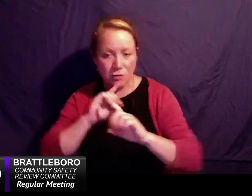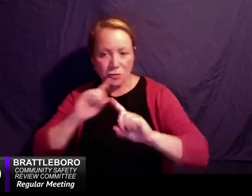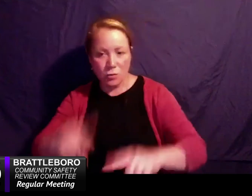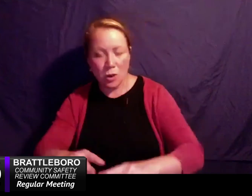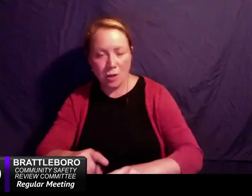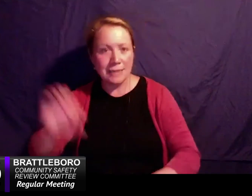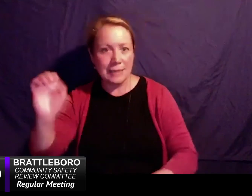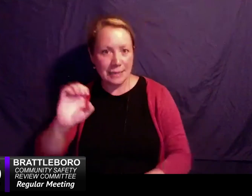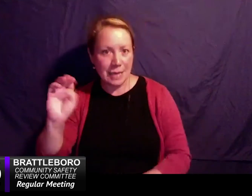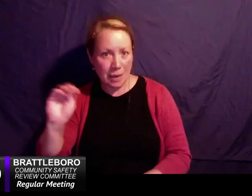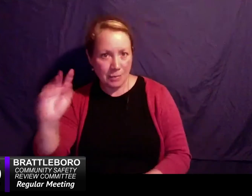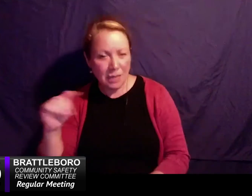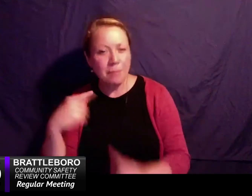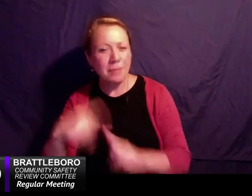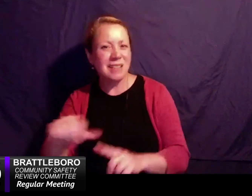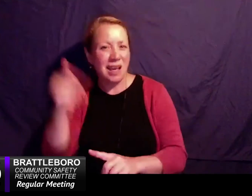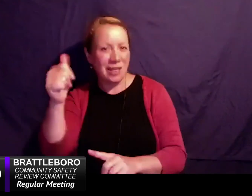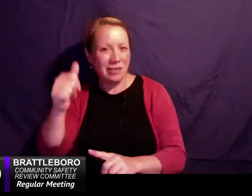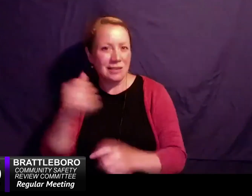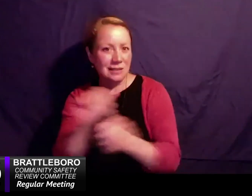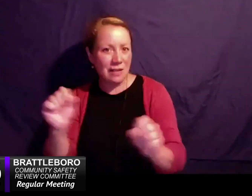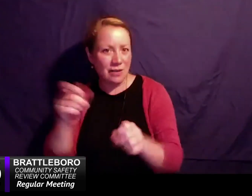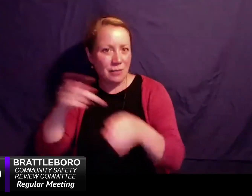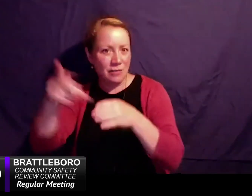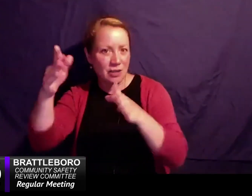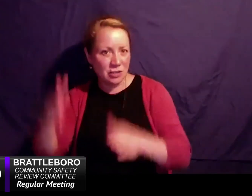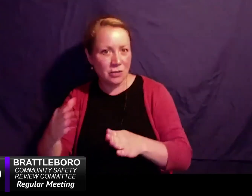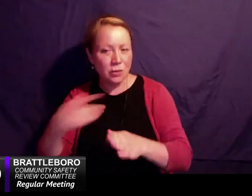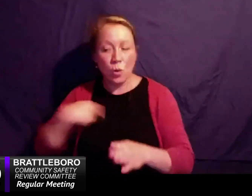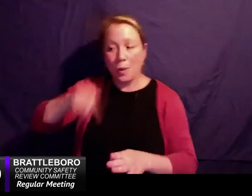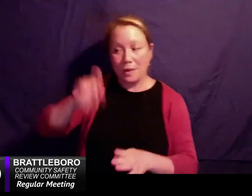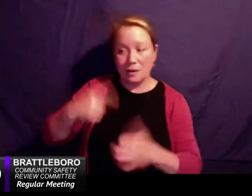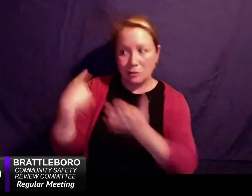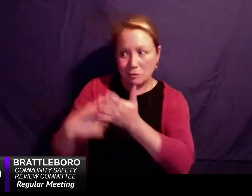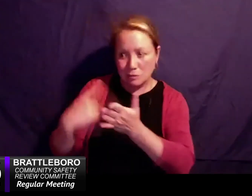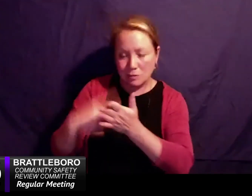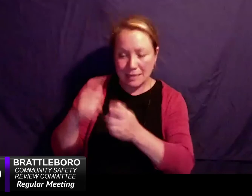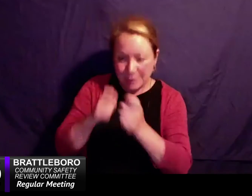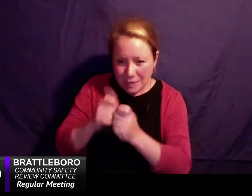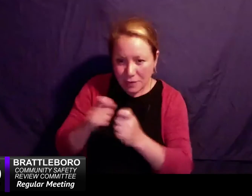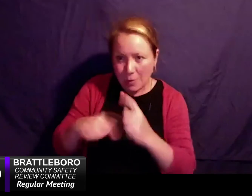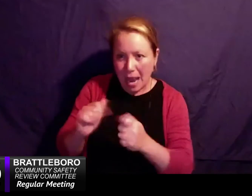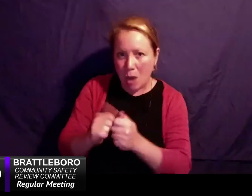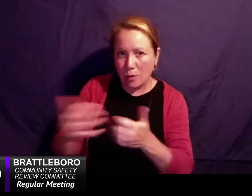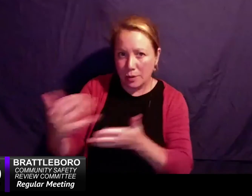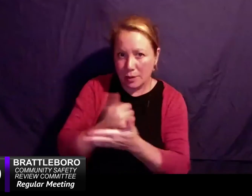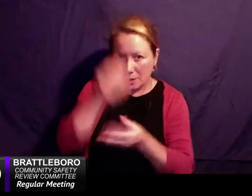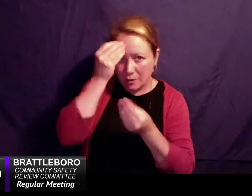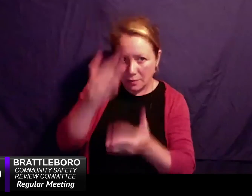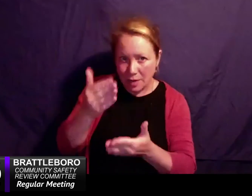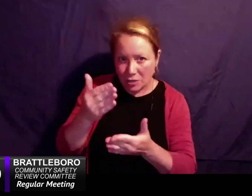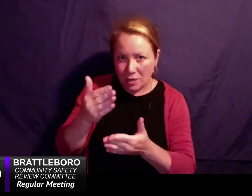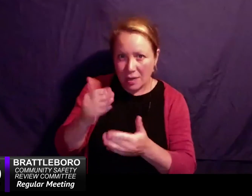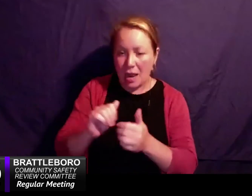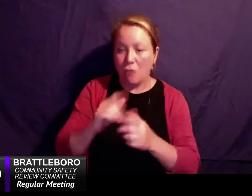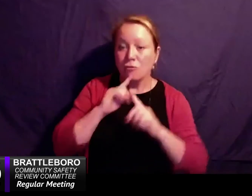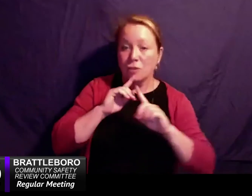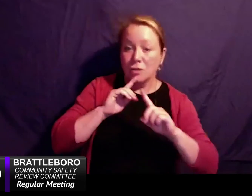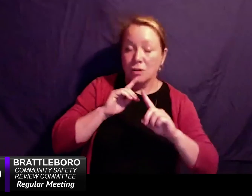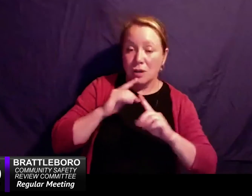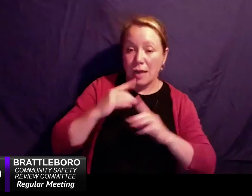safety professionals. So we're going to have to get really specific about how we're gathering that information respectfully, responsibly,